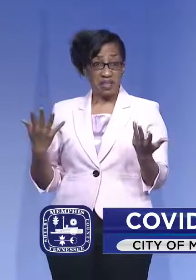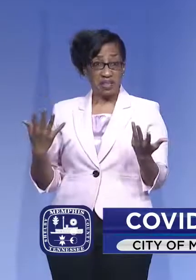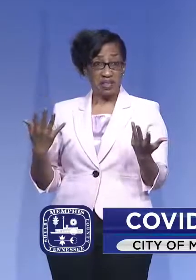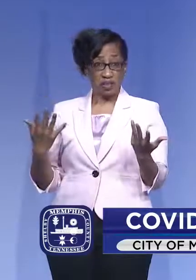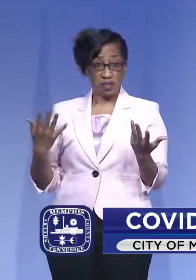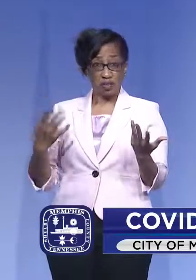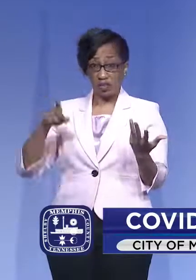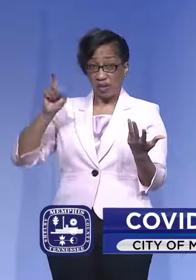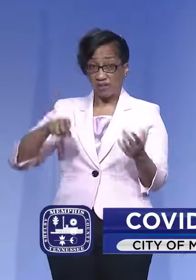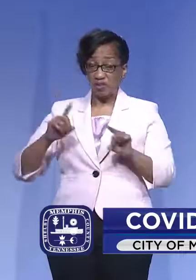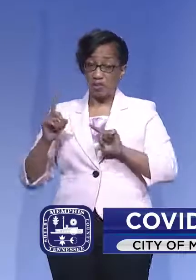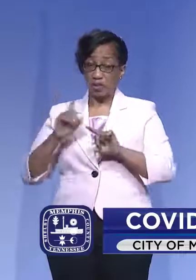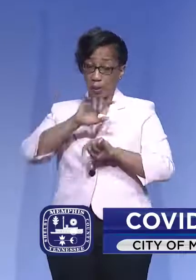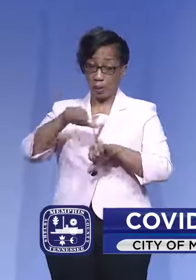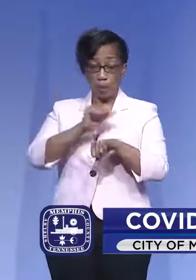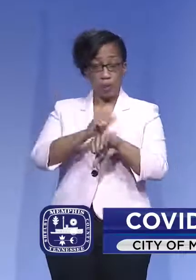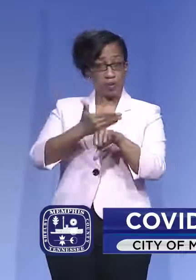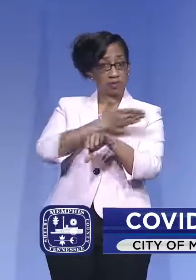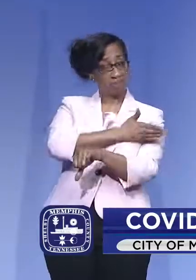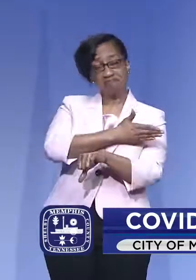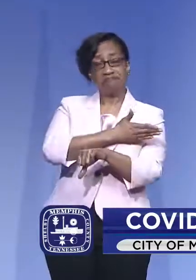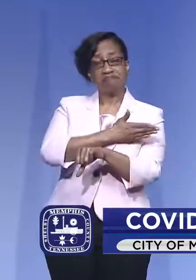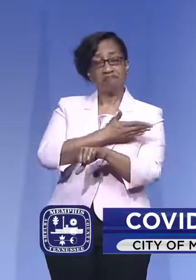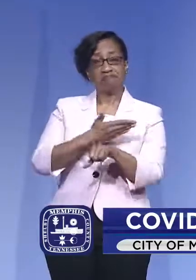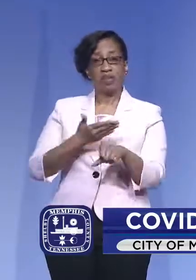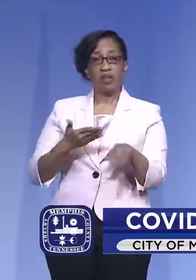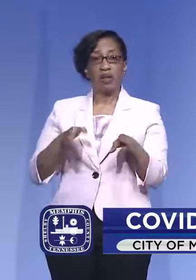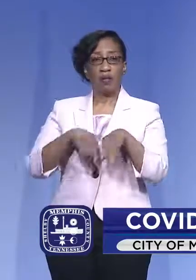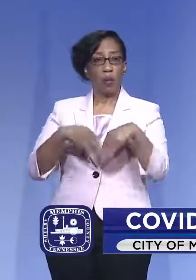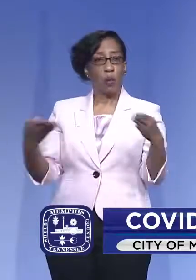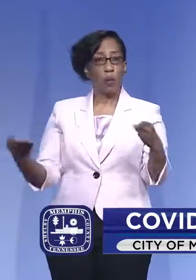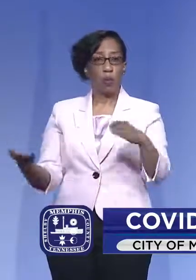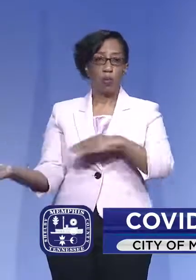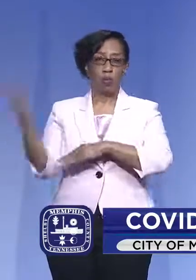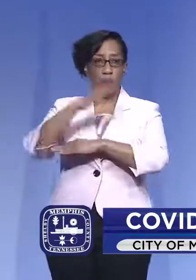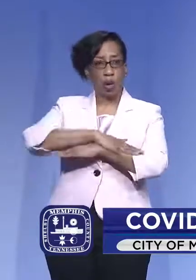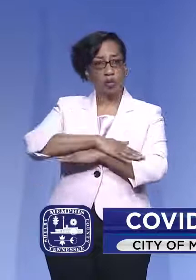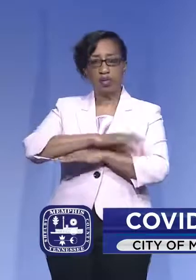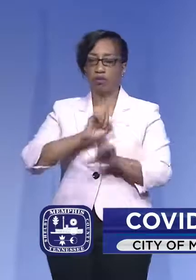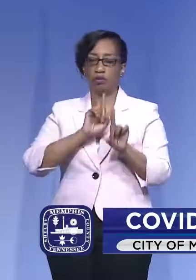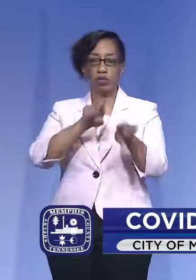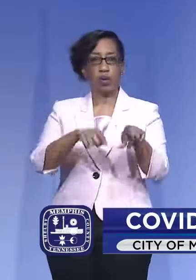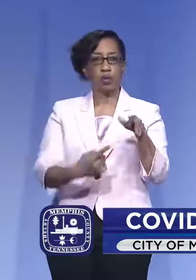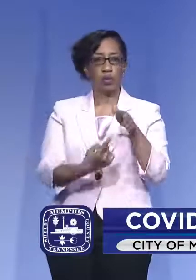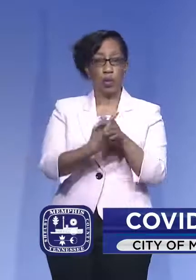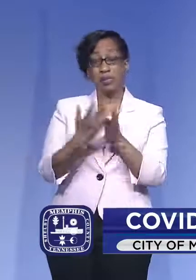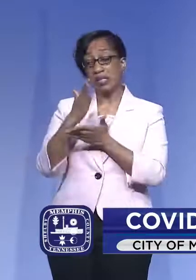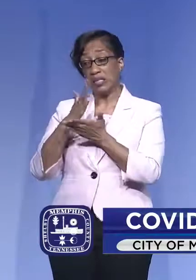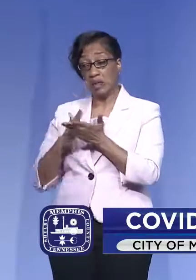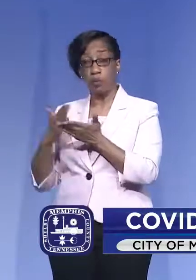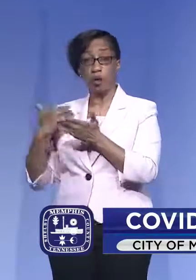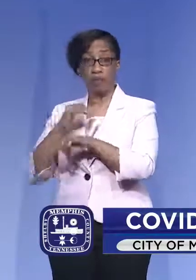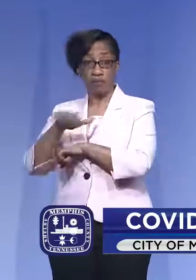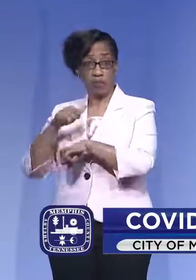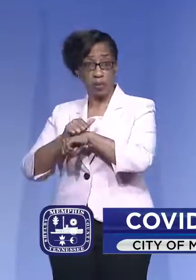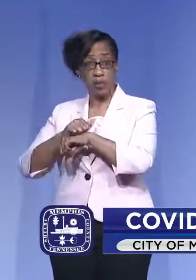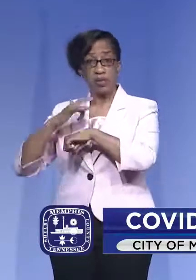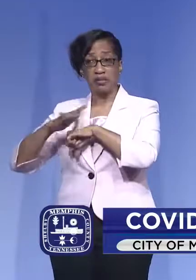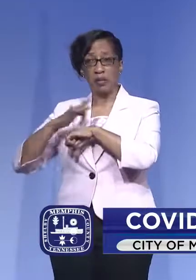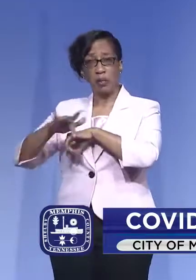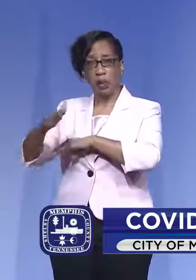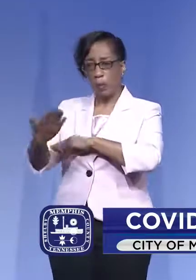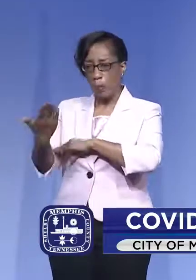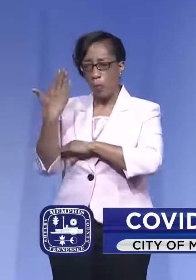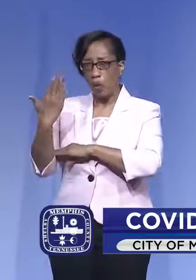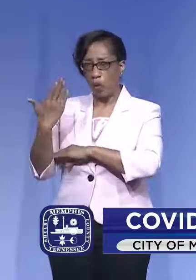an appointment because they will be open all day and all you need to do is show up. Others will have appointments available, typically in the morning, so